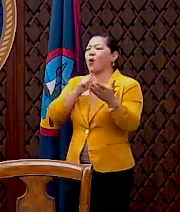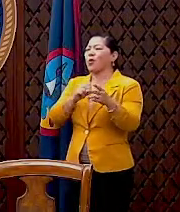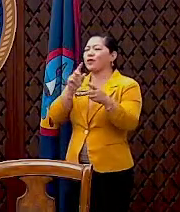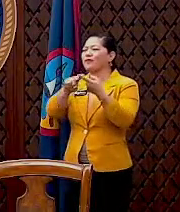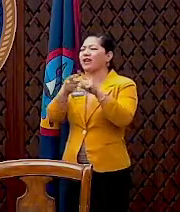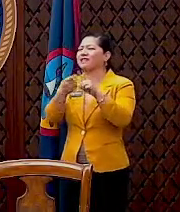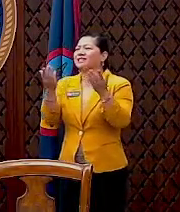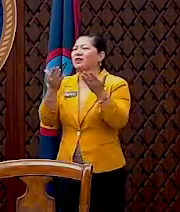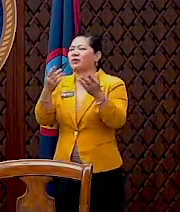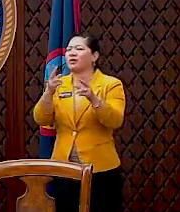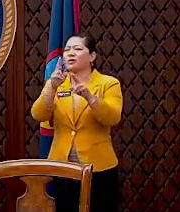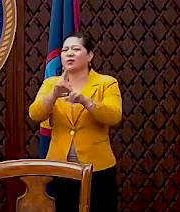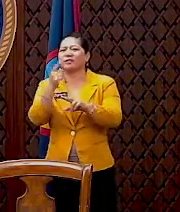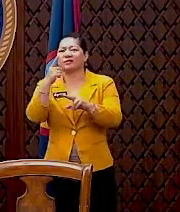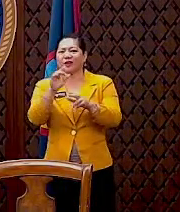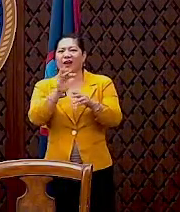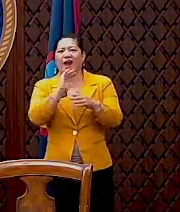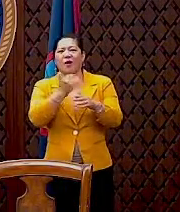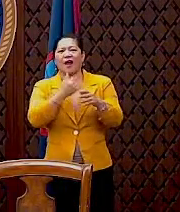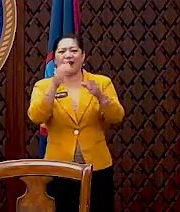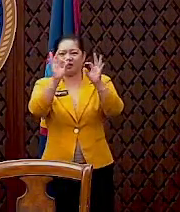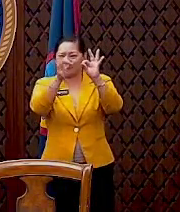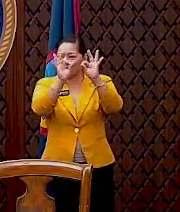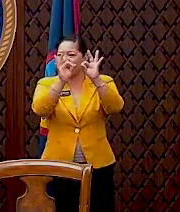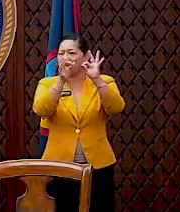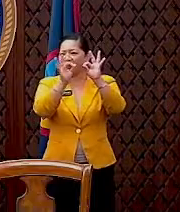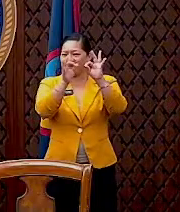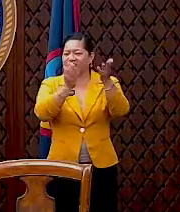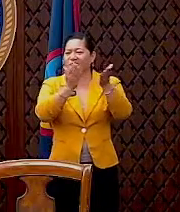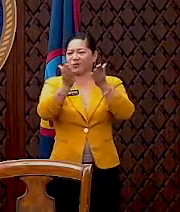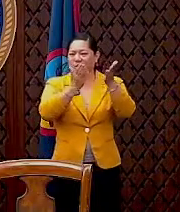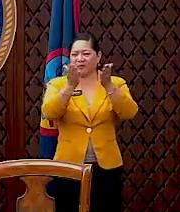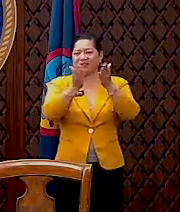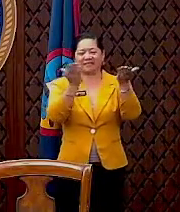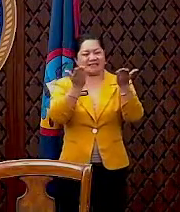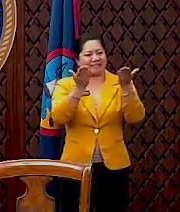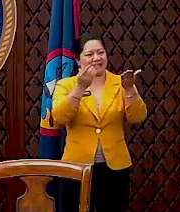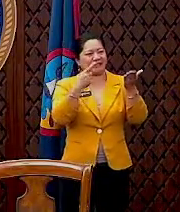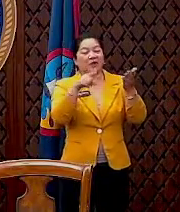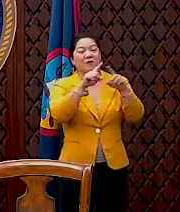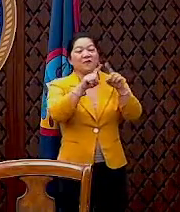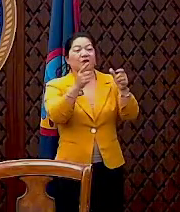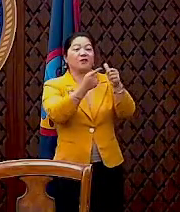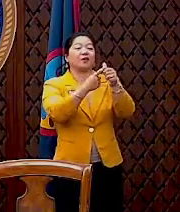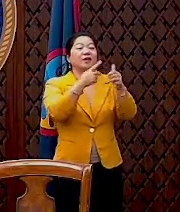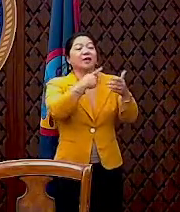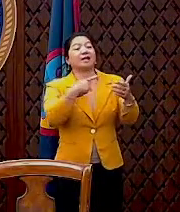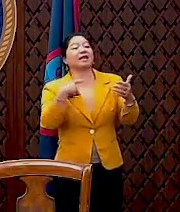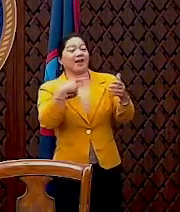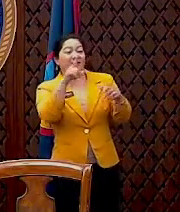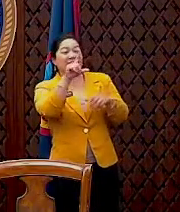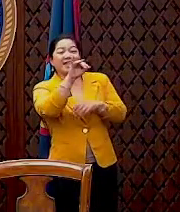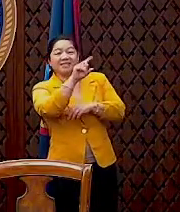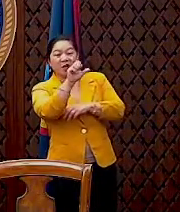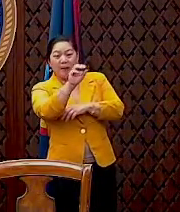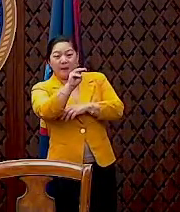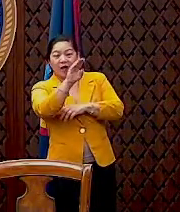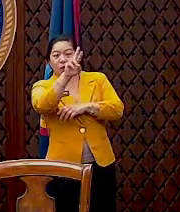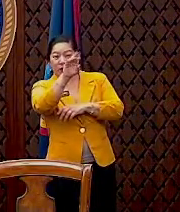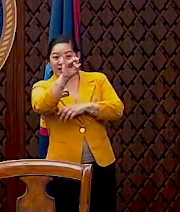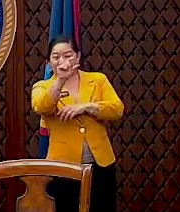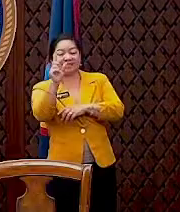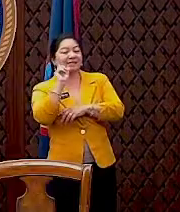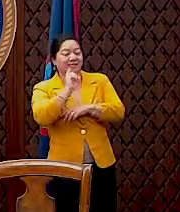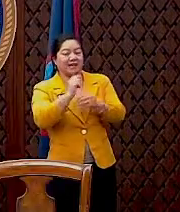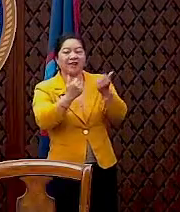the audience. We use them for our ASL interpretive services. But first, Kevin Lizama Regis, he's a deaf advocate, also